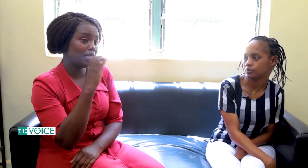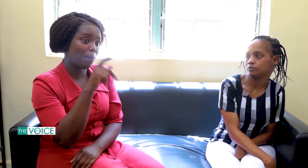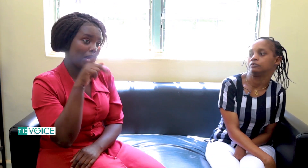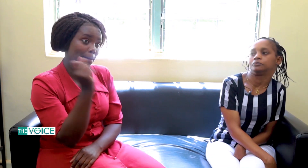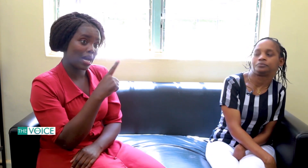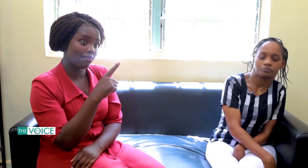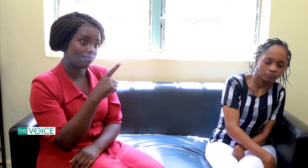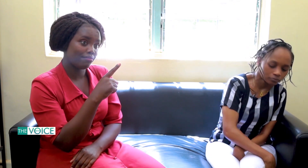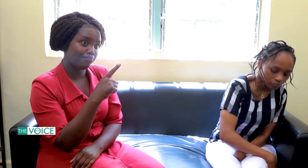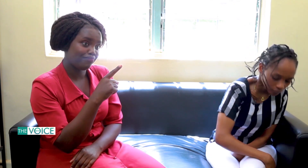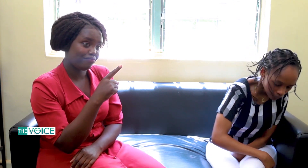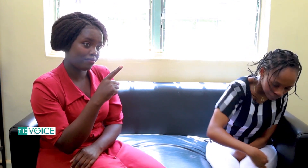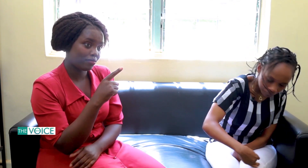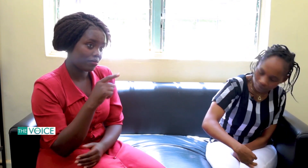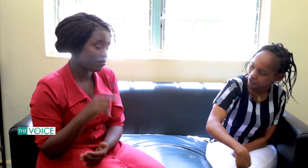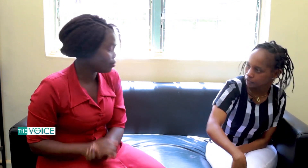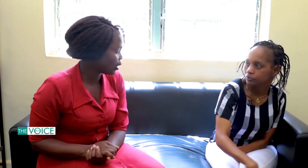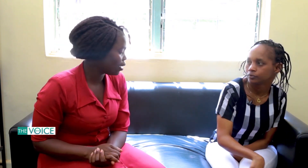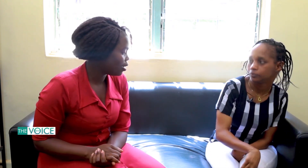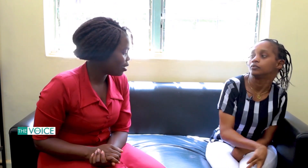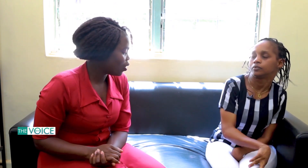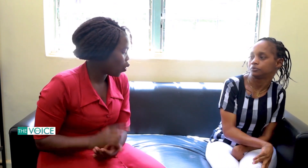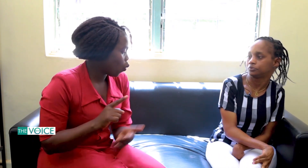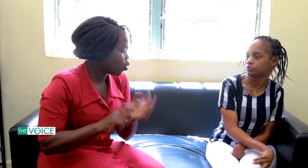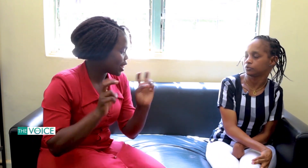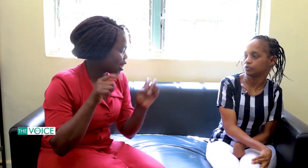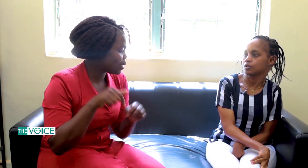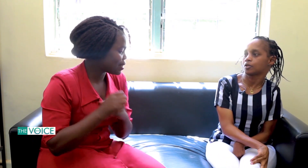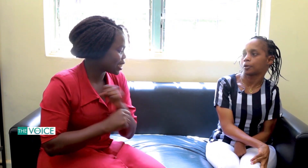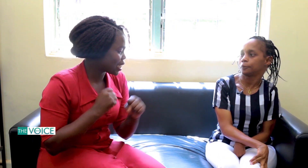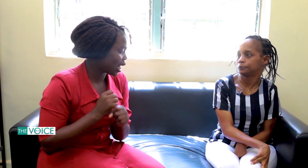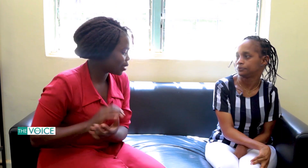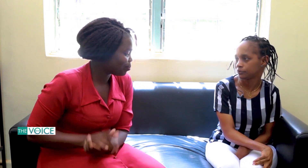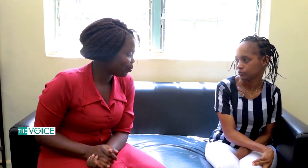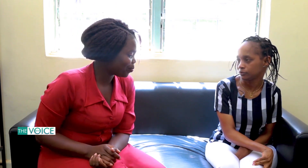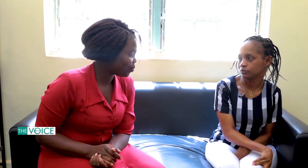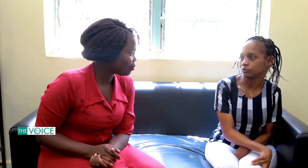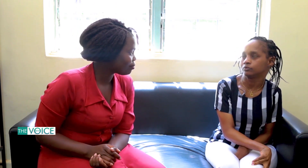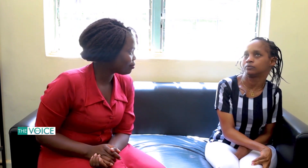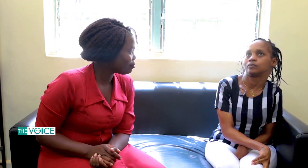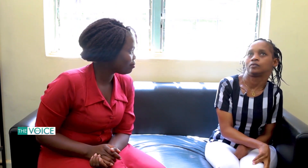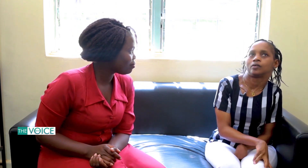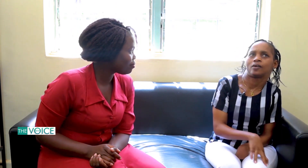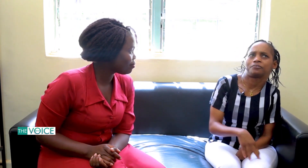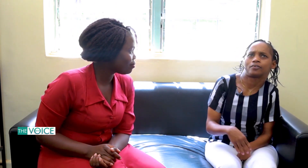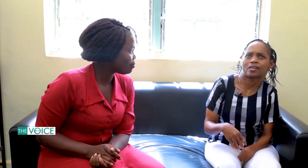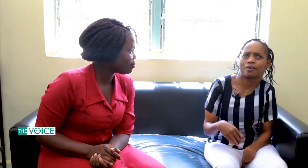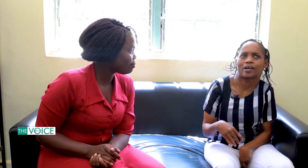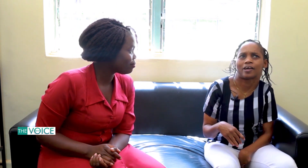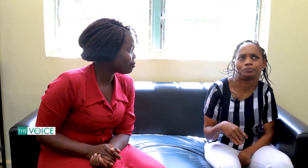have a Cerebral Palsy month. What is the theme this year? What is the theme this year?